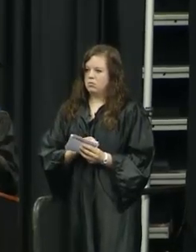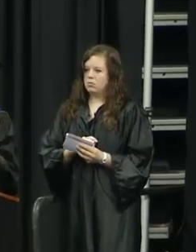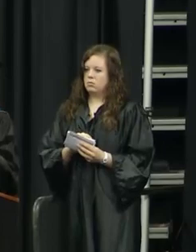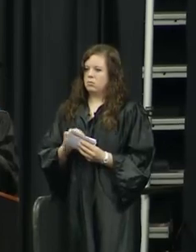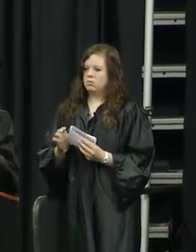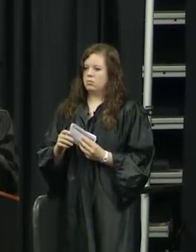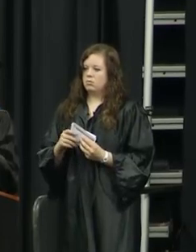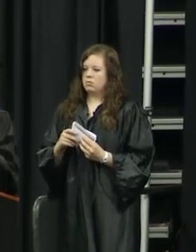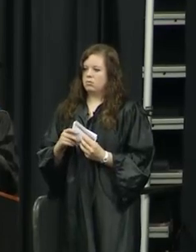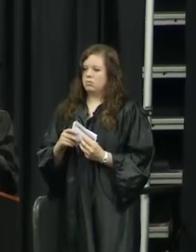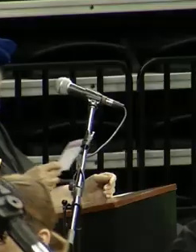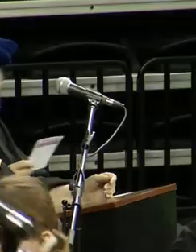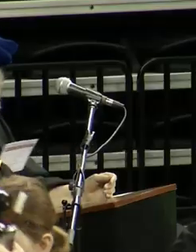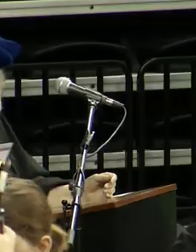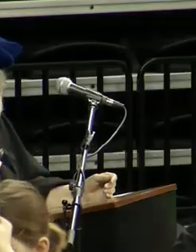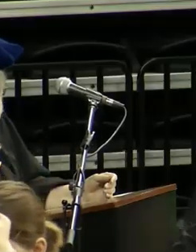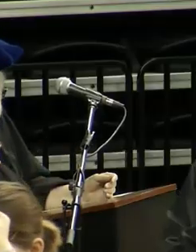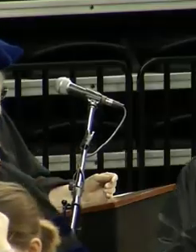Rachel Polari.